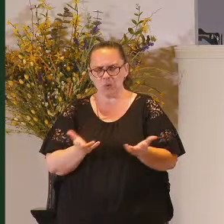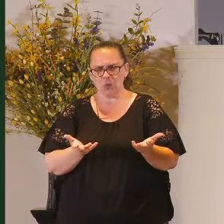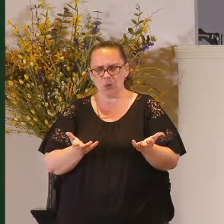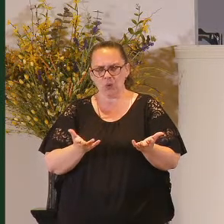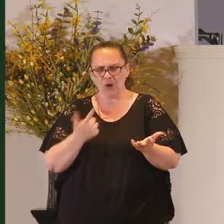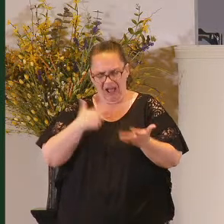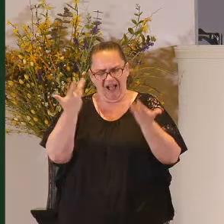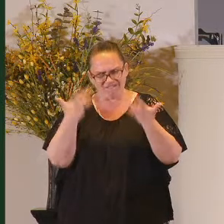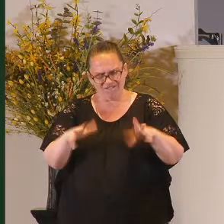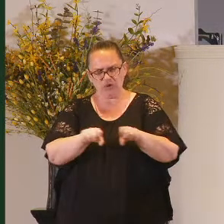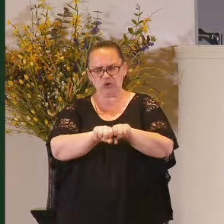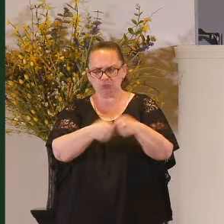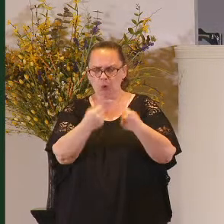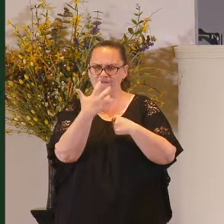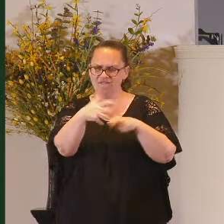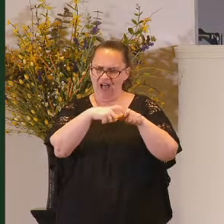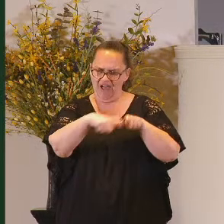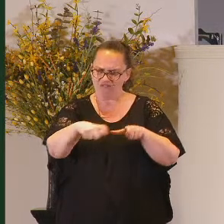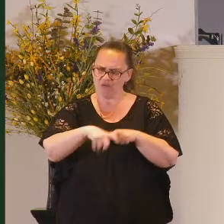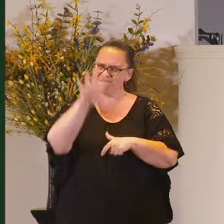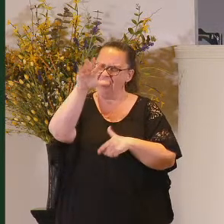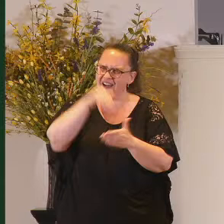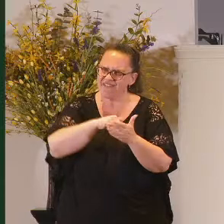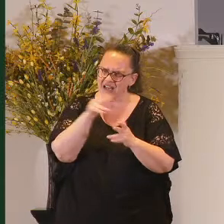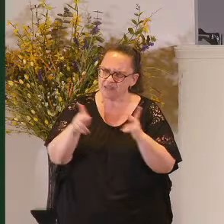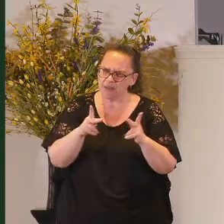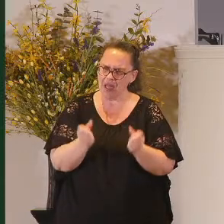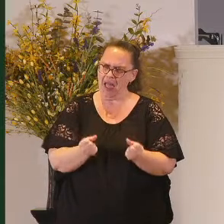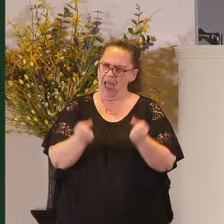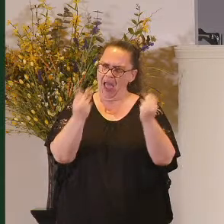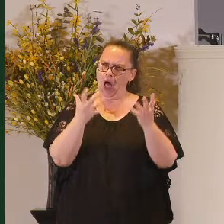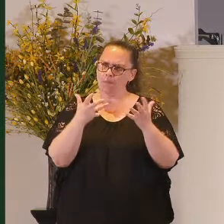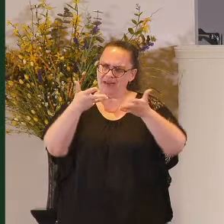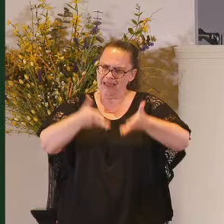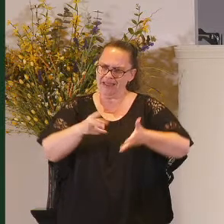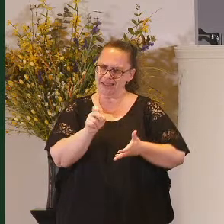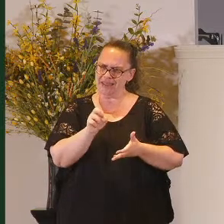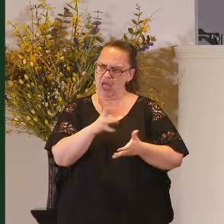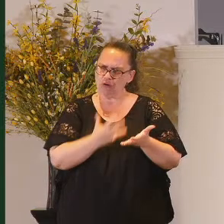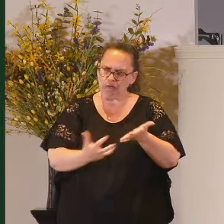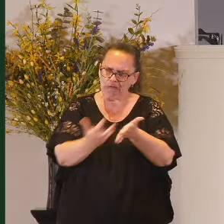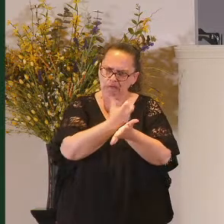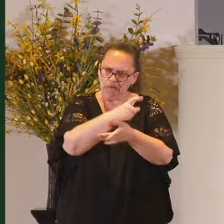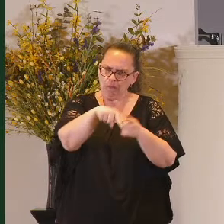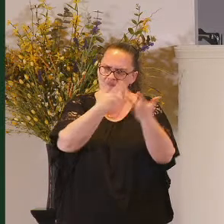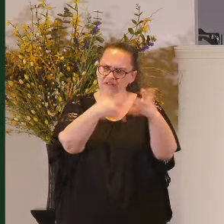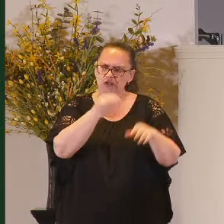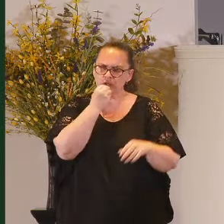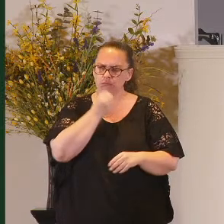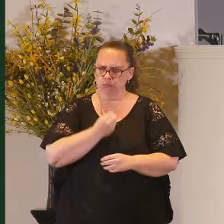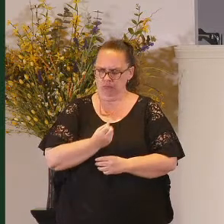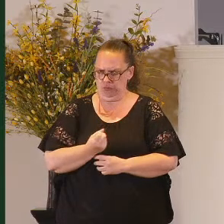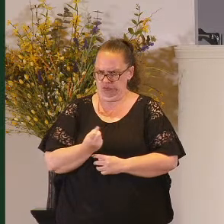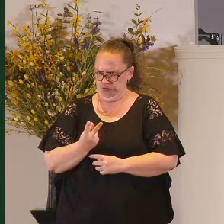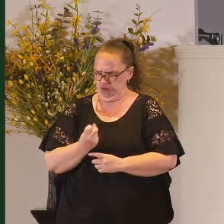when I broke the 5 loaves for the 5,000s, how many baskets full of broken pieces did you take up?" 12.